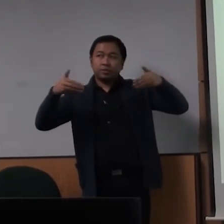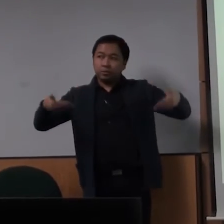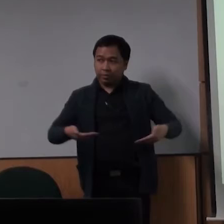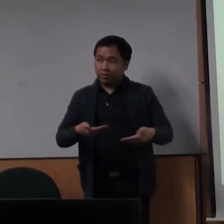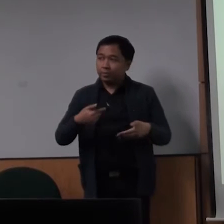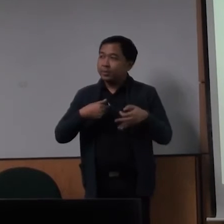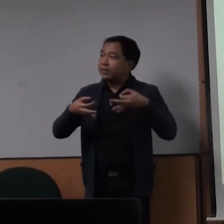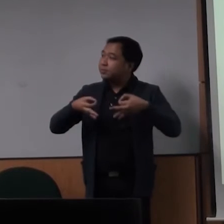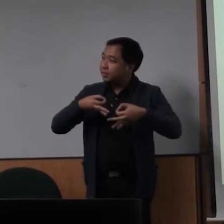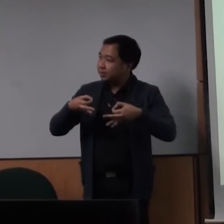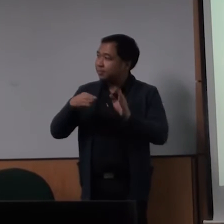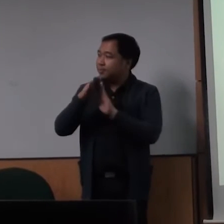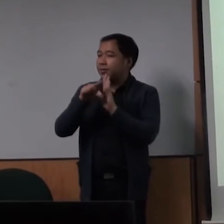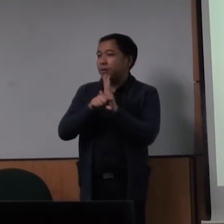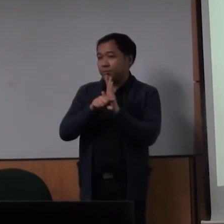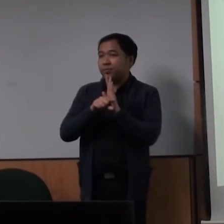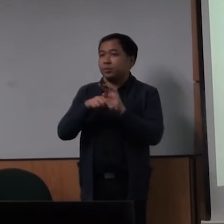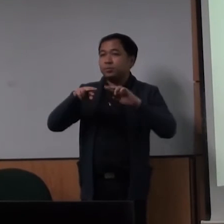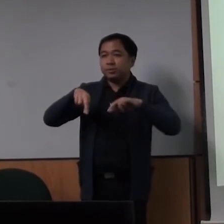be discussing the background of the study,